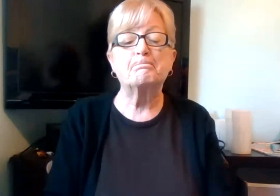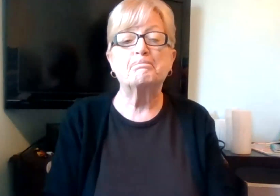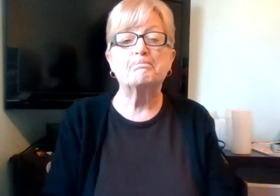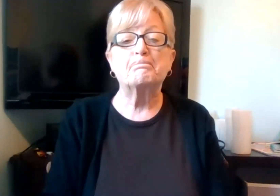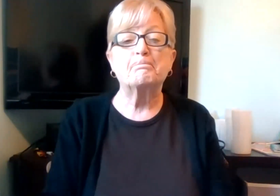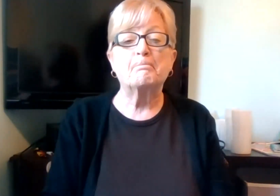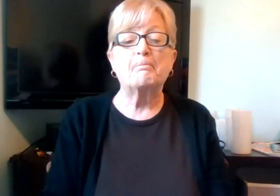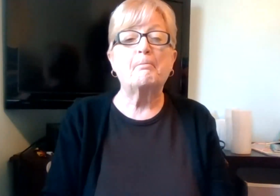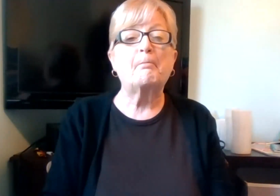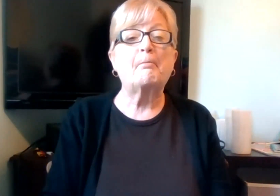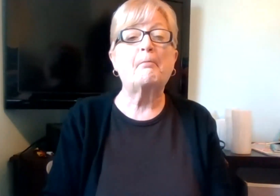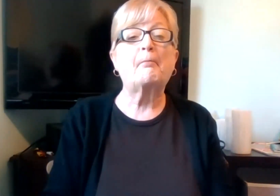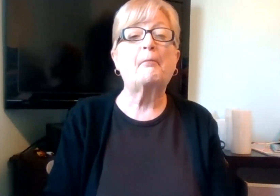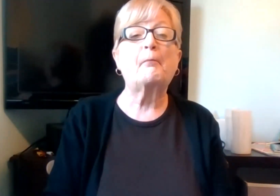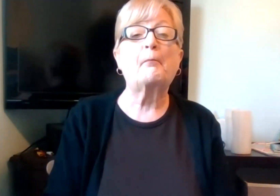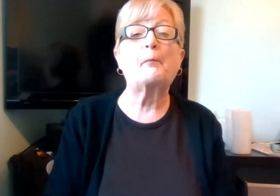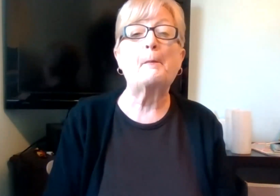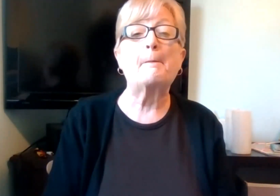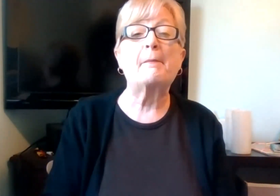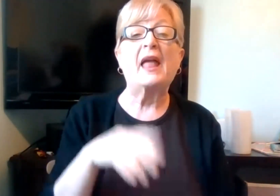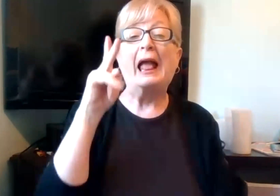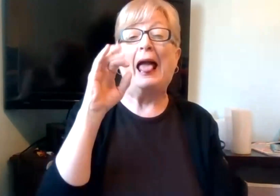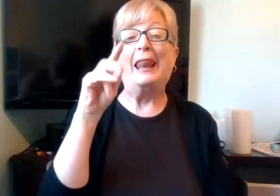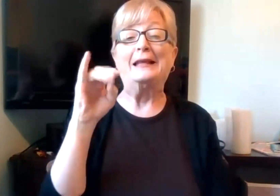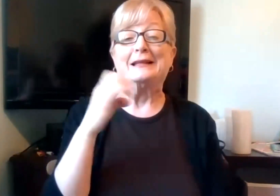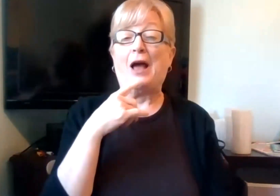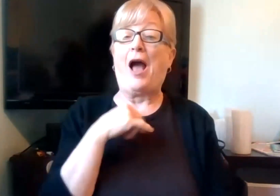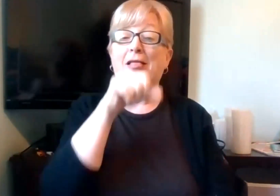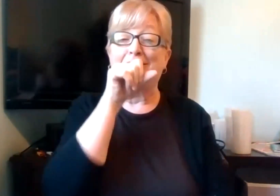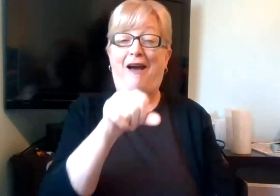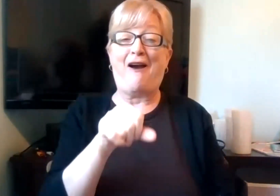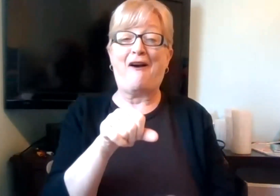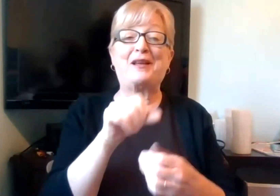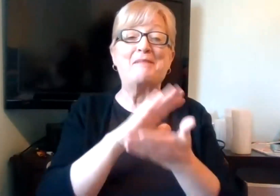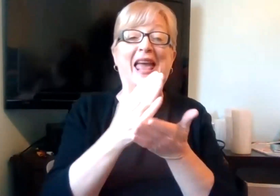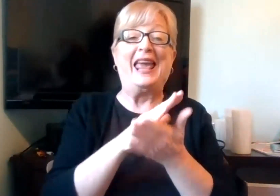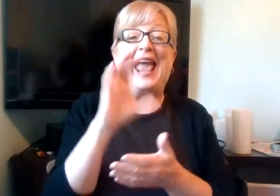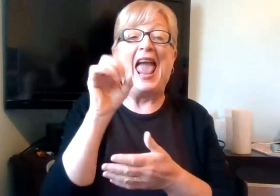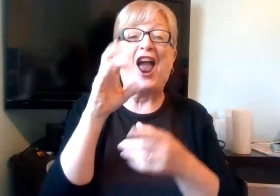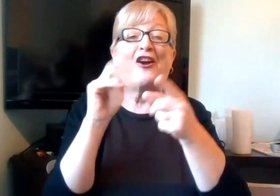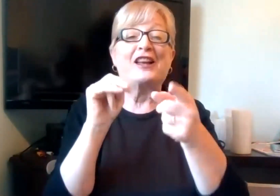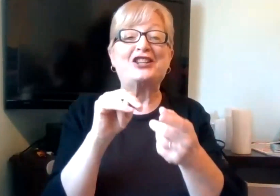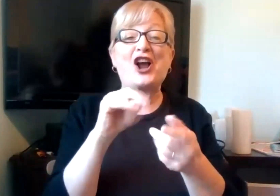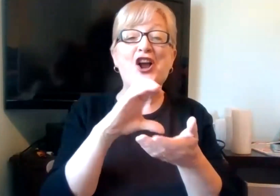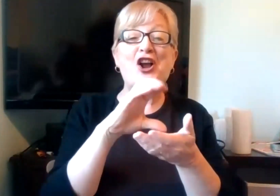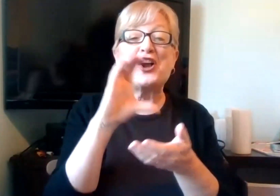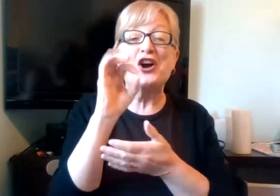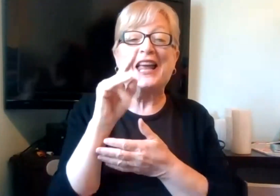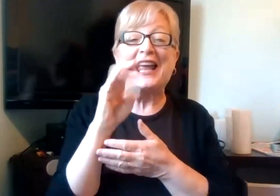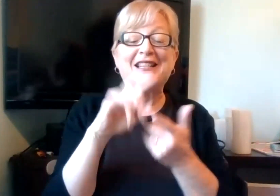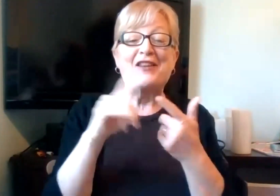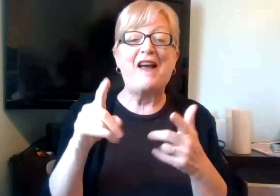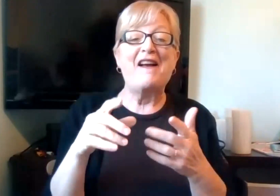Well, I'm just going to personally say that I loved to bake Erin's cookies. They're very fluffy and